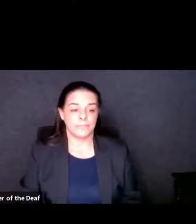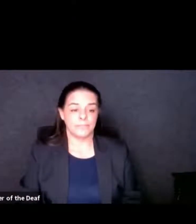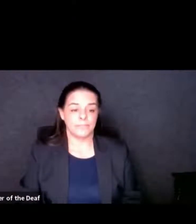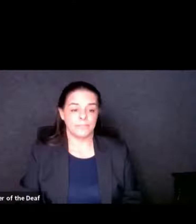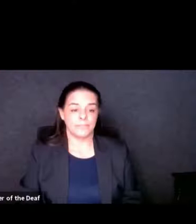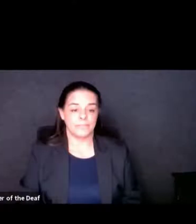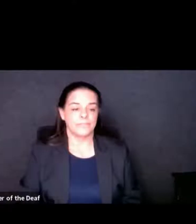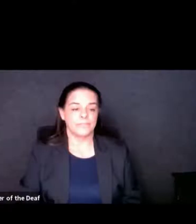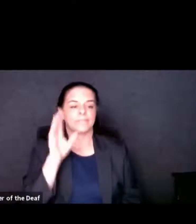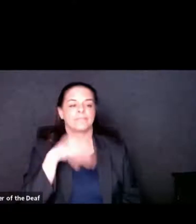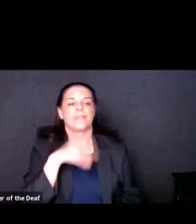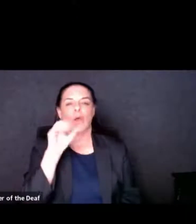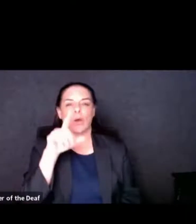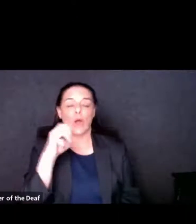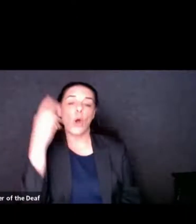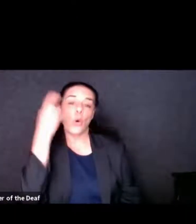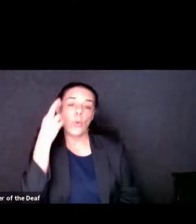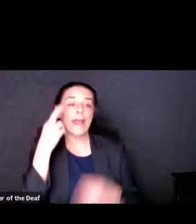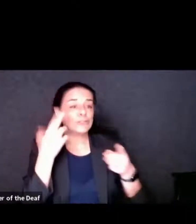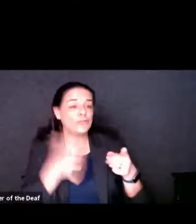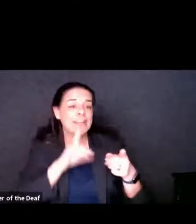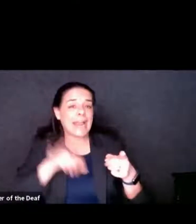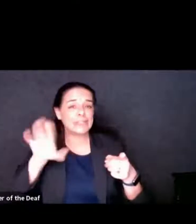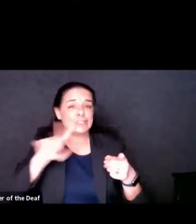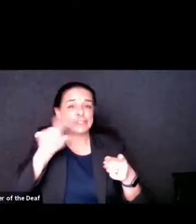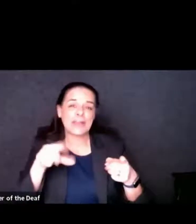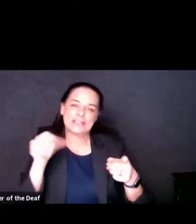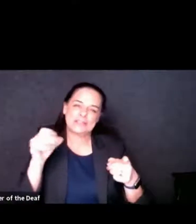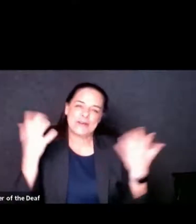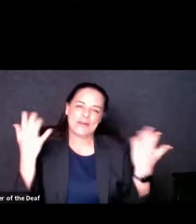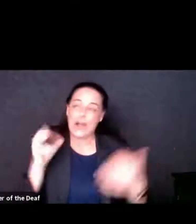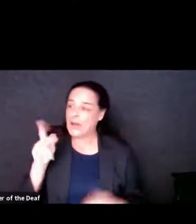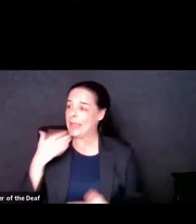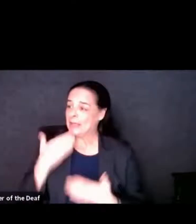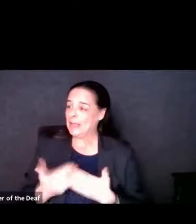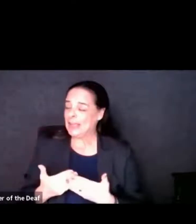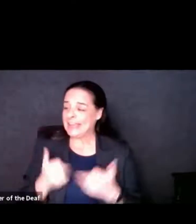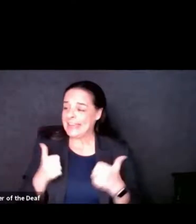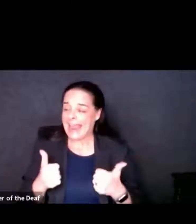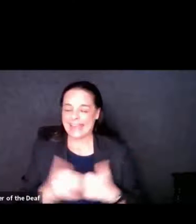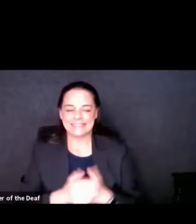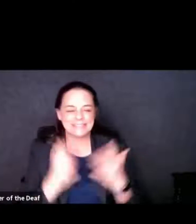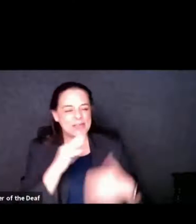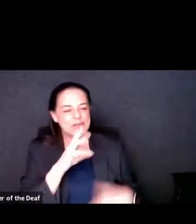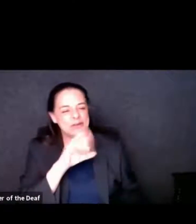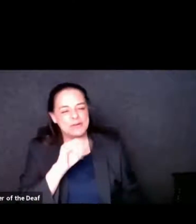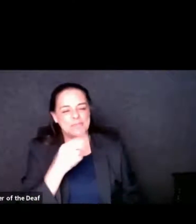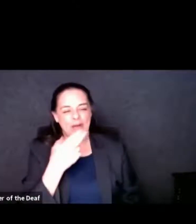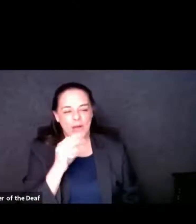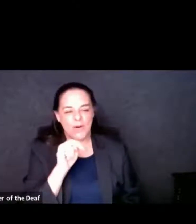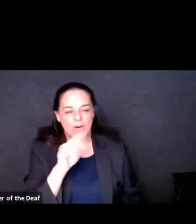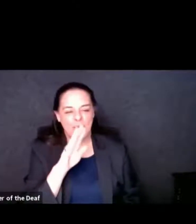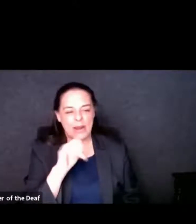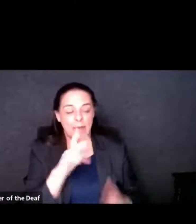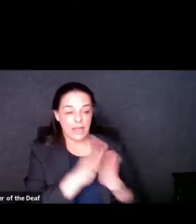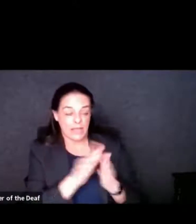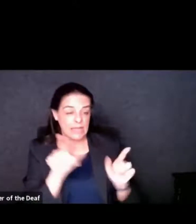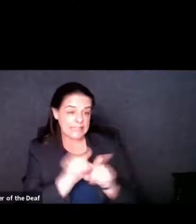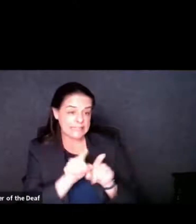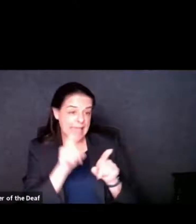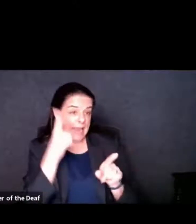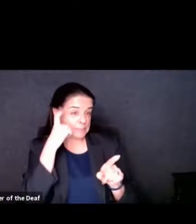Oh, Cole says he realized that you actually answered his question, so he says great. Thank you. Yay. Brian Hornback asks, is the same suspect